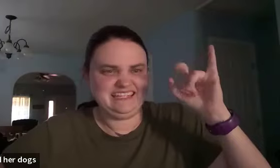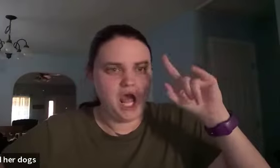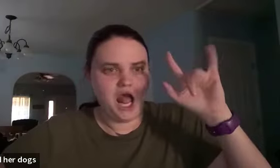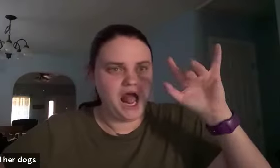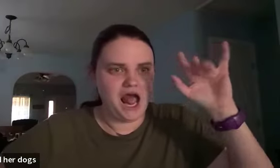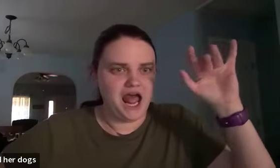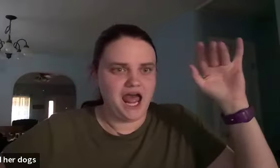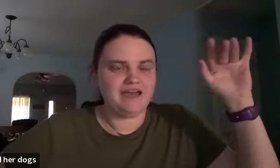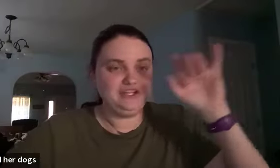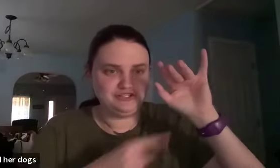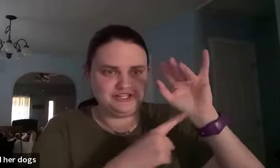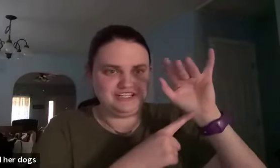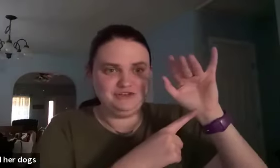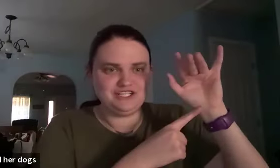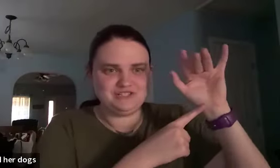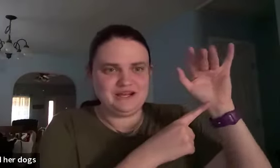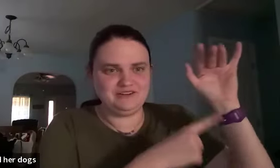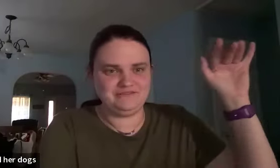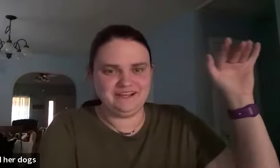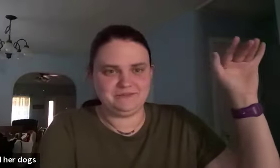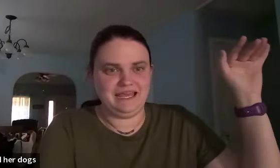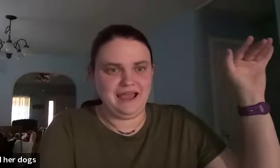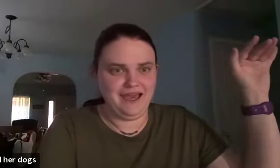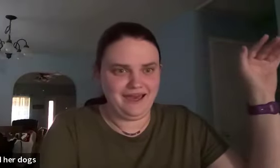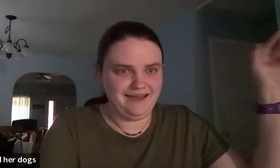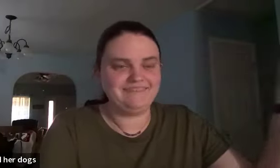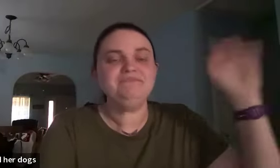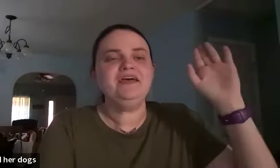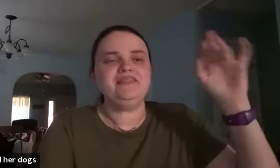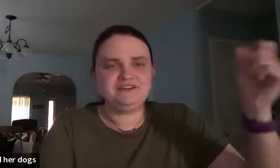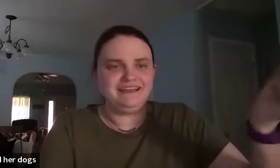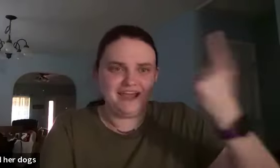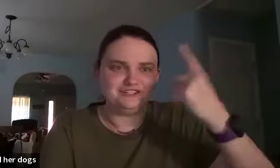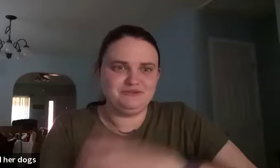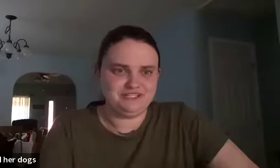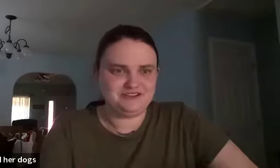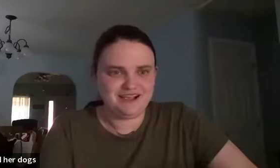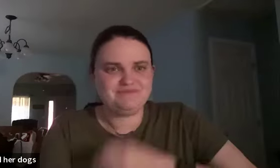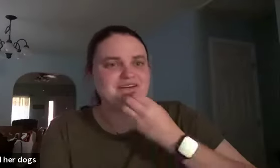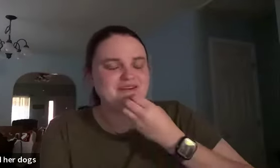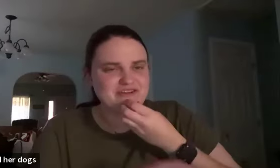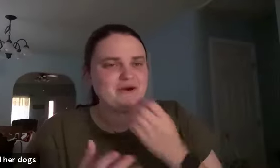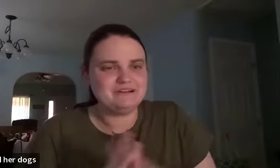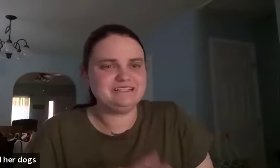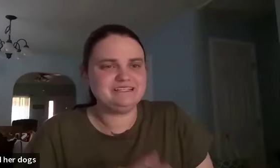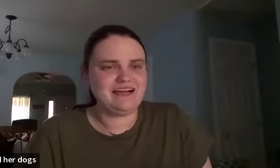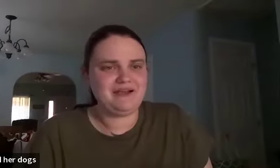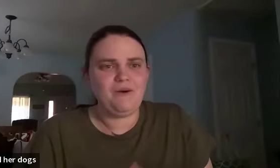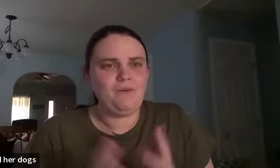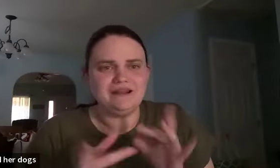Easy, and you can just wiggle your fingers and be like, they're going to catch on to what you're talking about, or they're going to be like, what